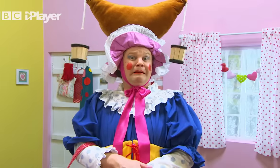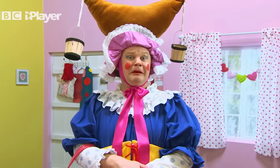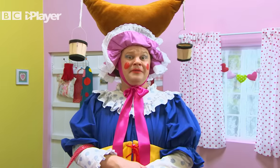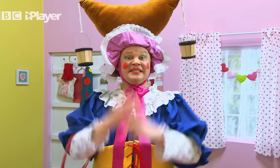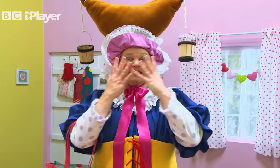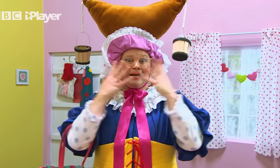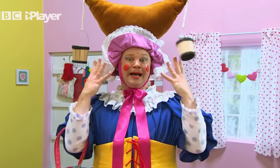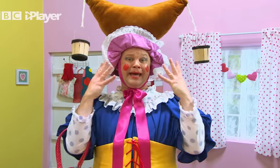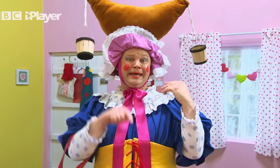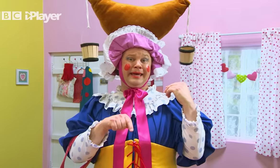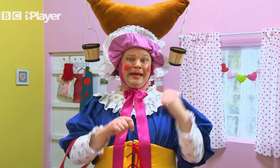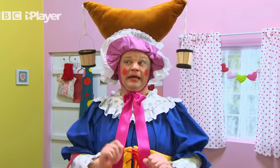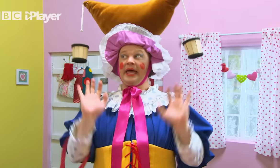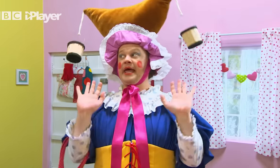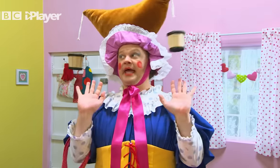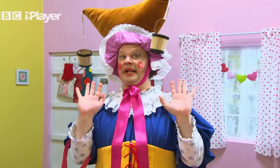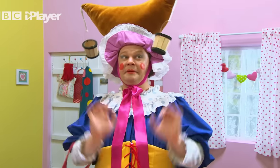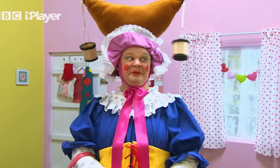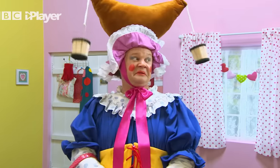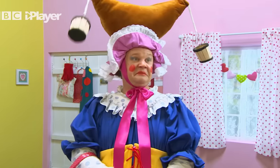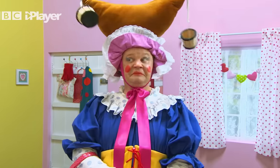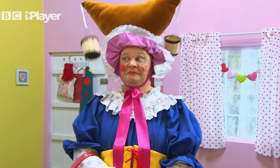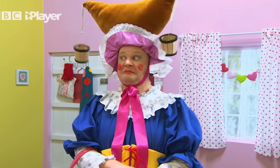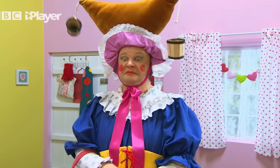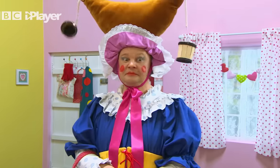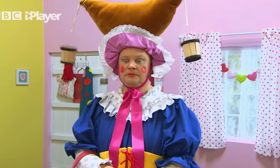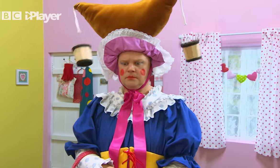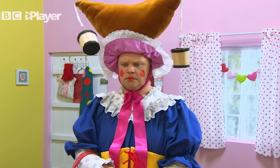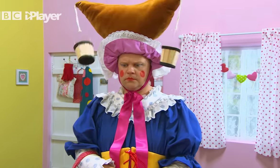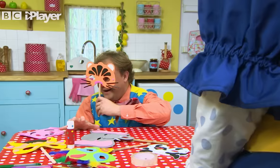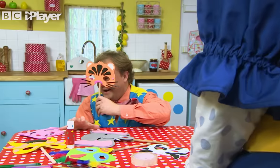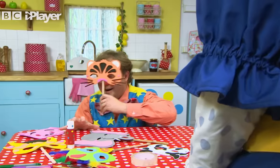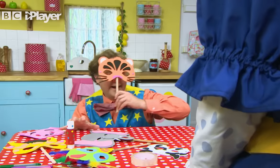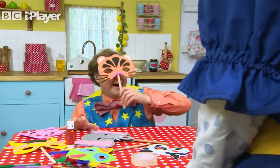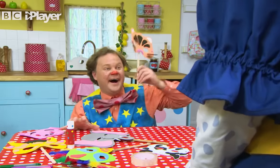Oh, there's a tiger here. Help! It's a tumble tiger.